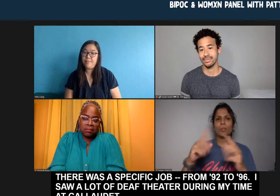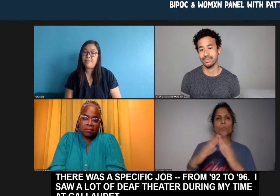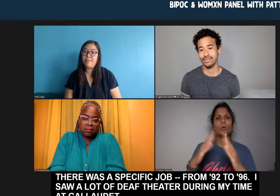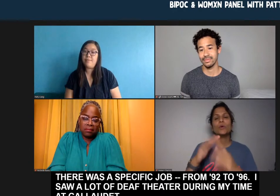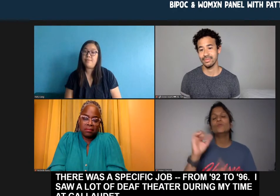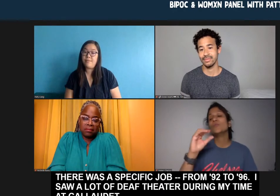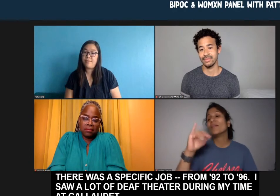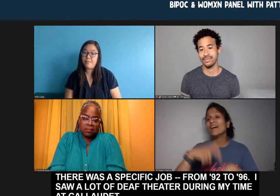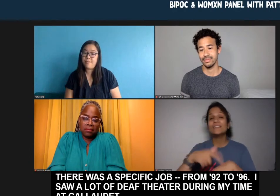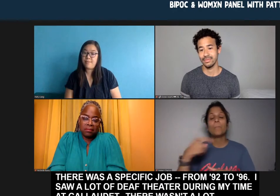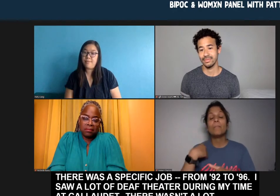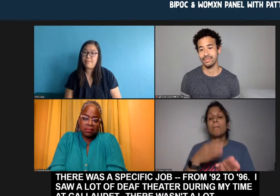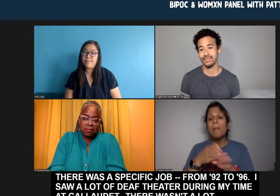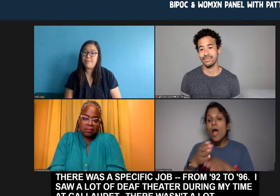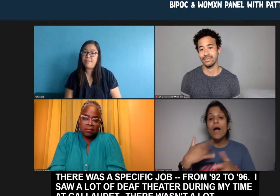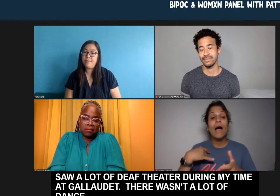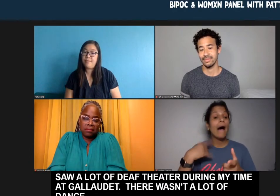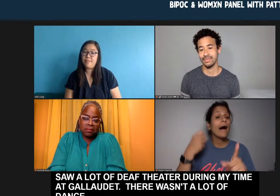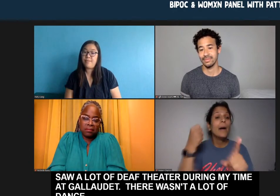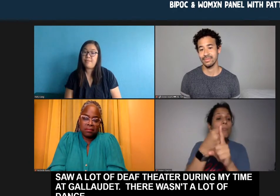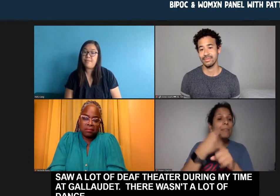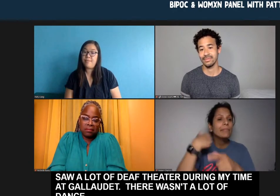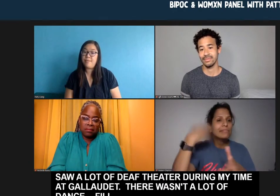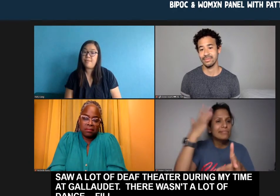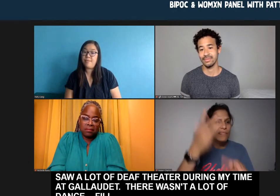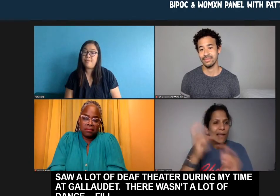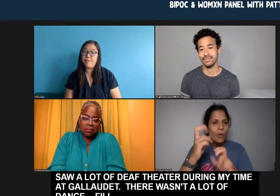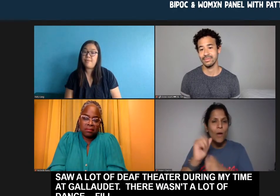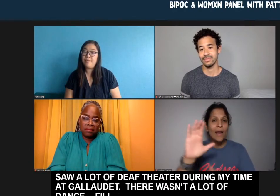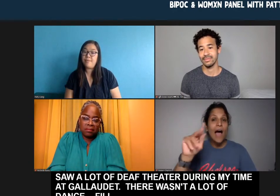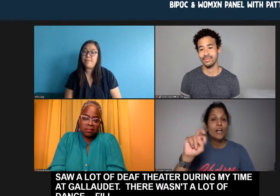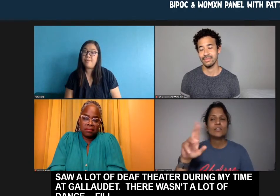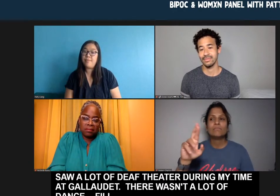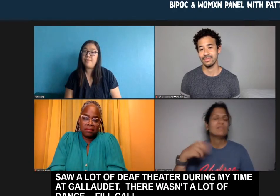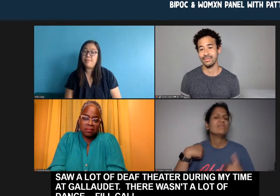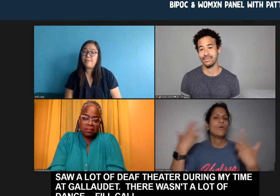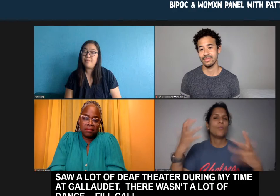Oh, physical therapy is what I was working on.